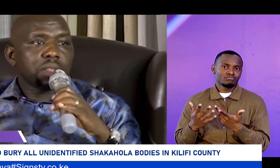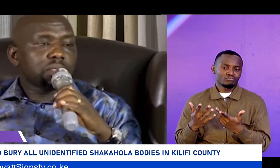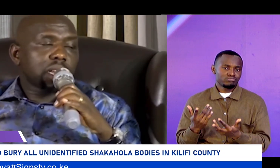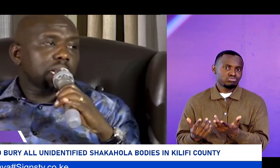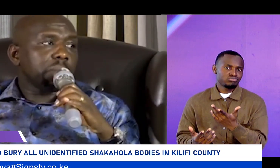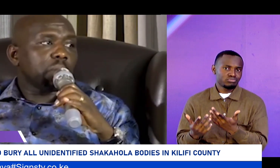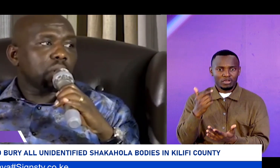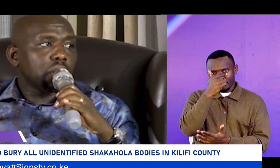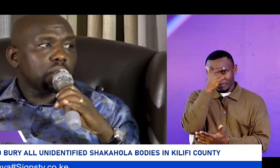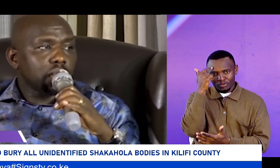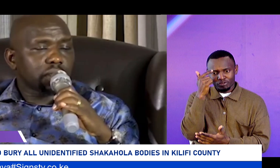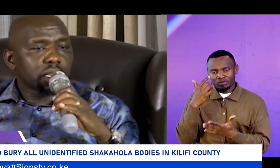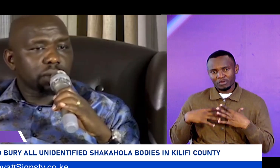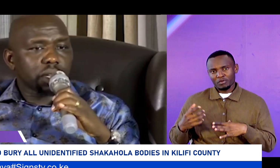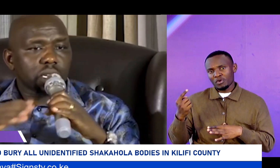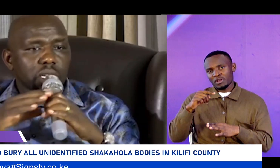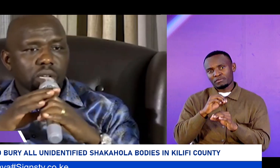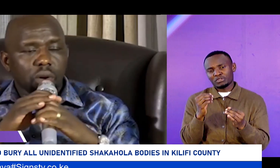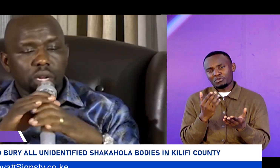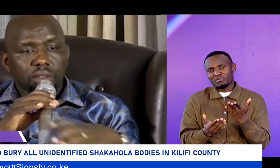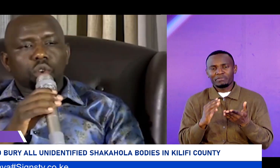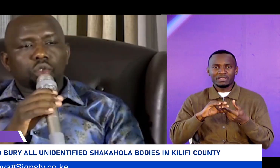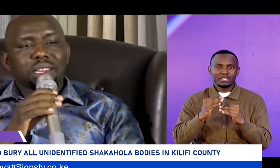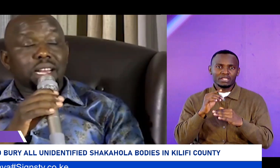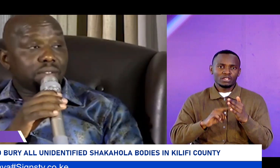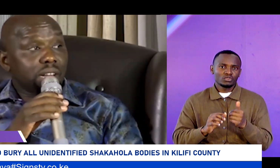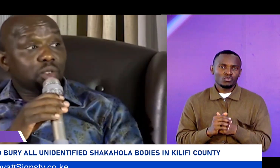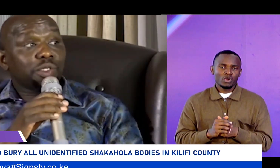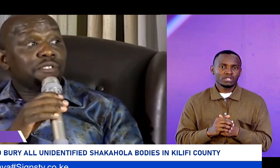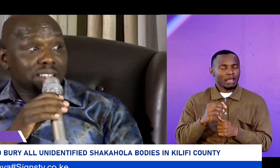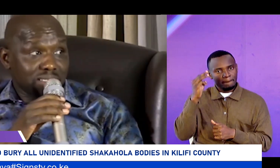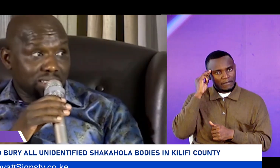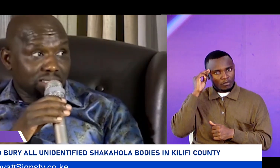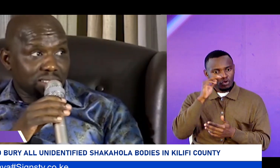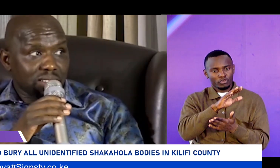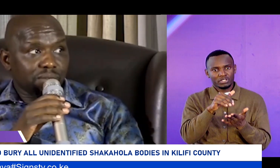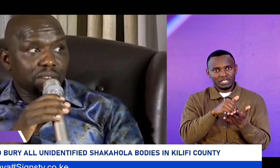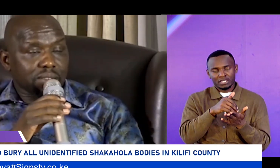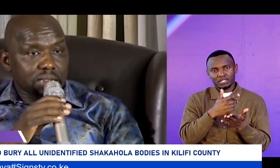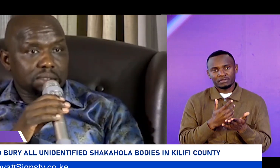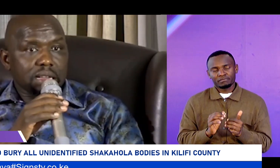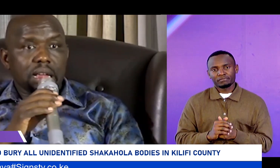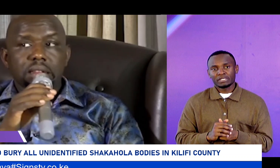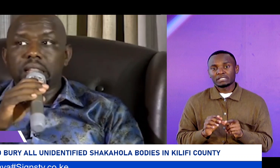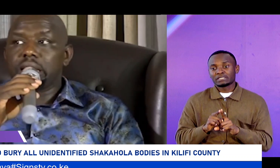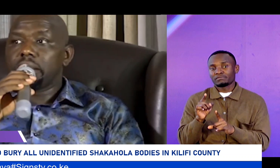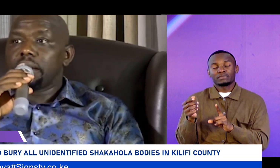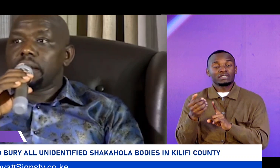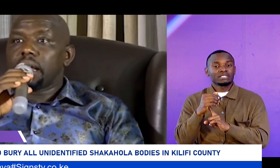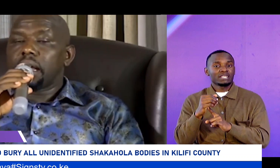just create a memorial center within the Shakahola itself. Also, they take advantage of the vastness and the